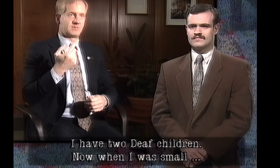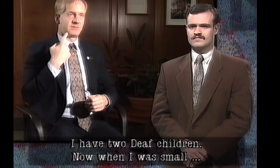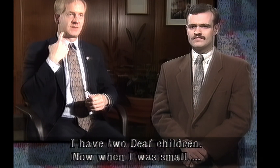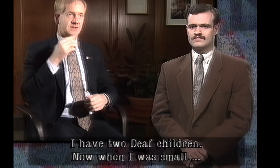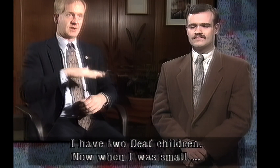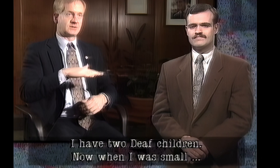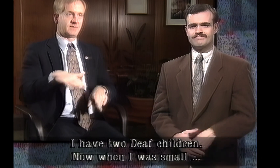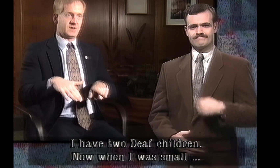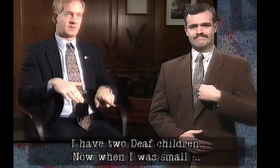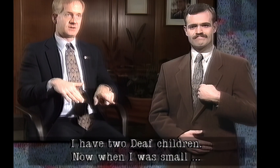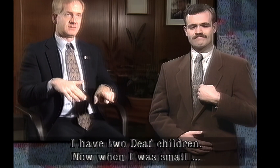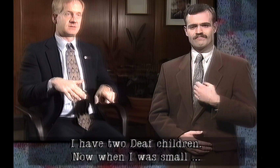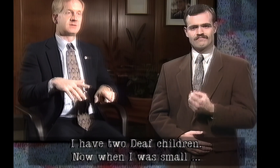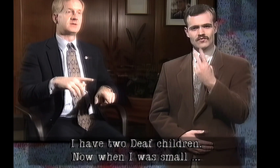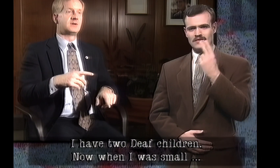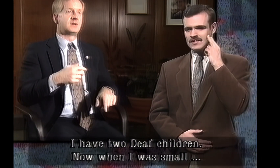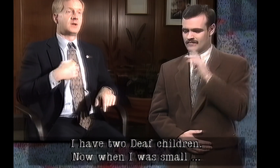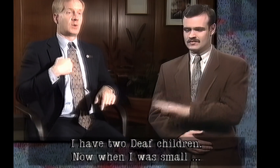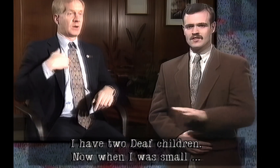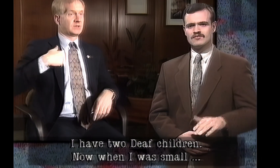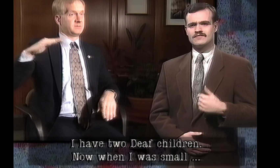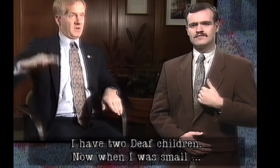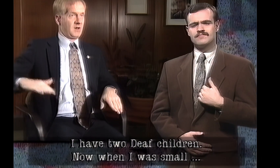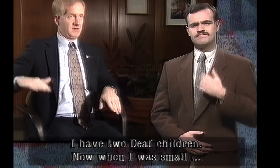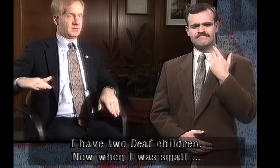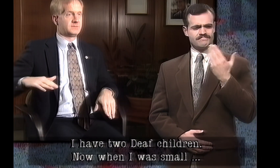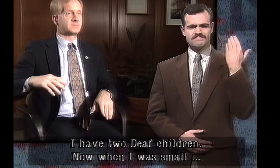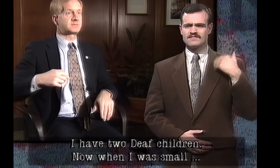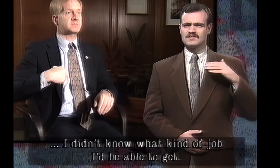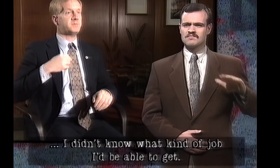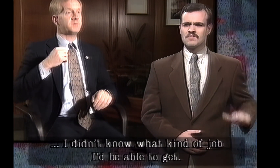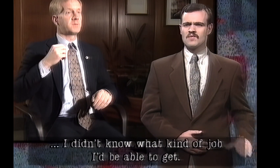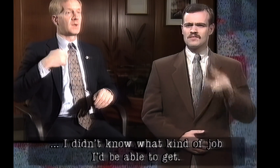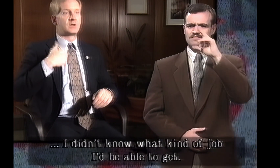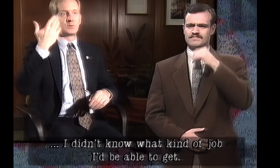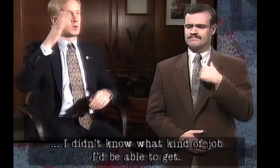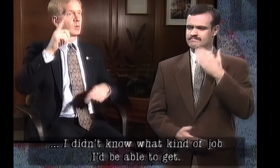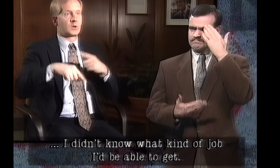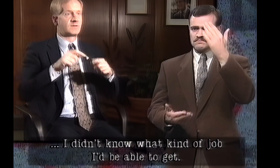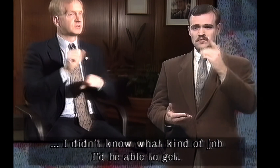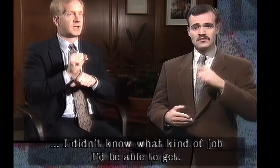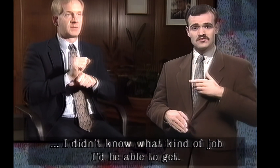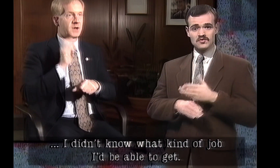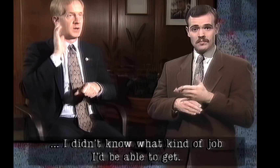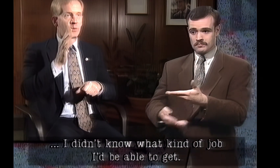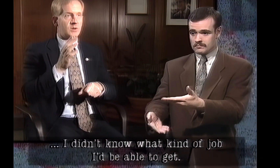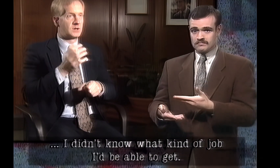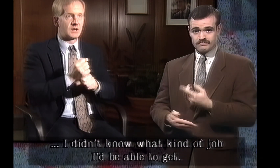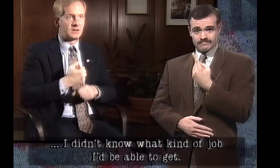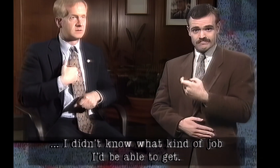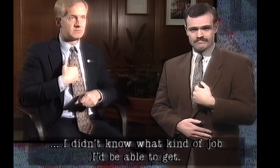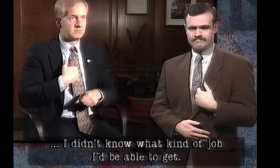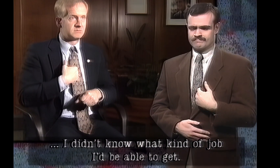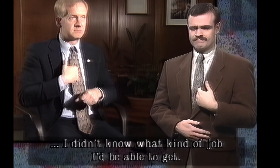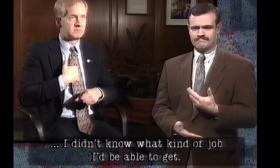I have two deaf children. Now, when I was small, I didn't know what kind of job I'd be